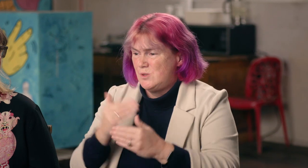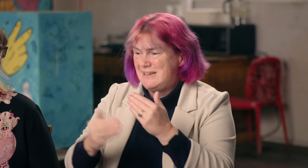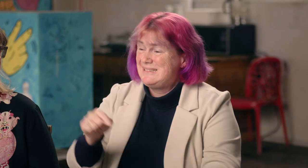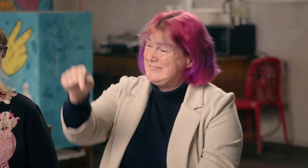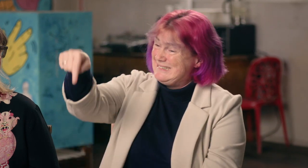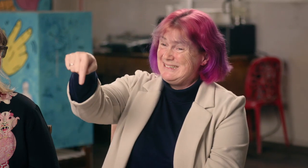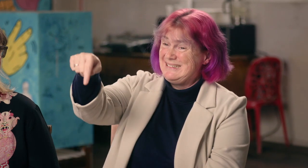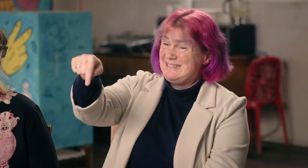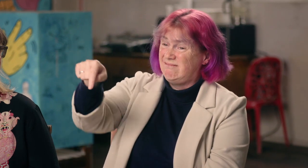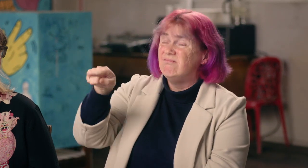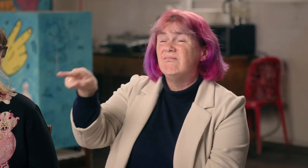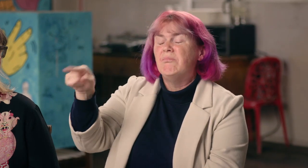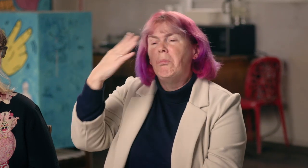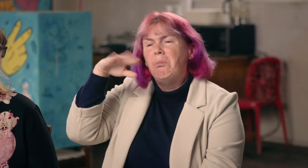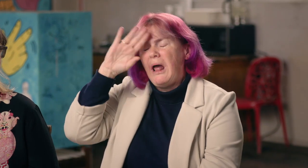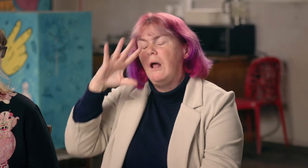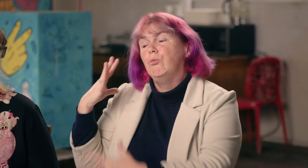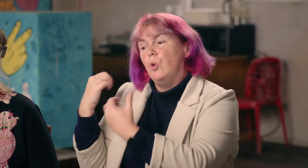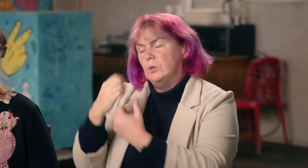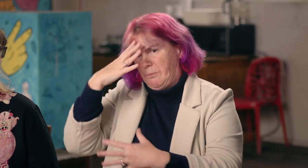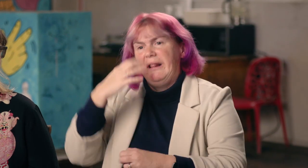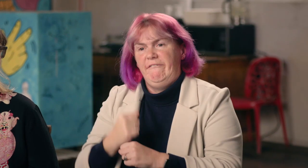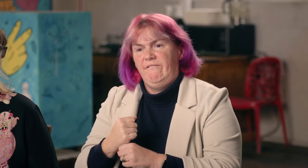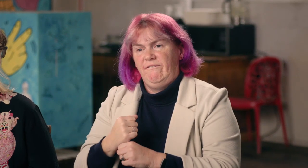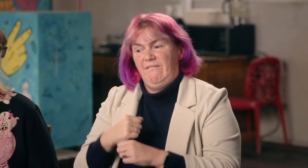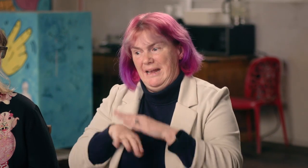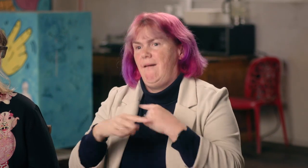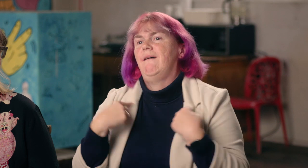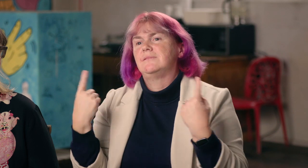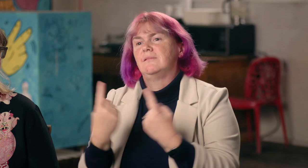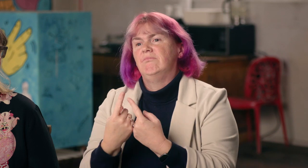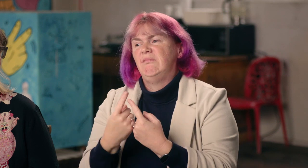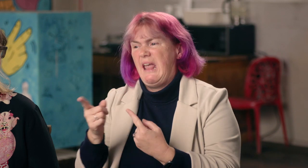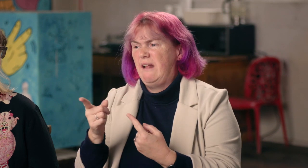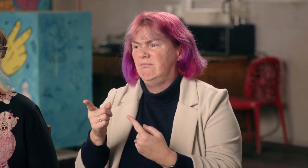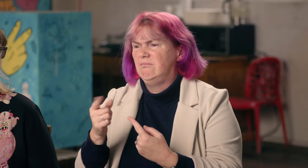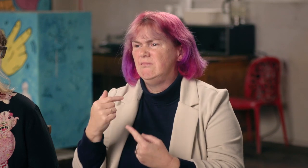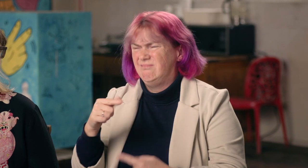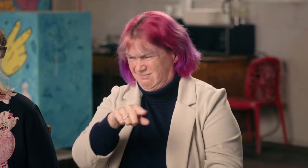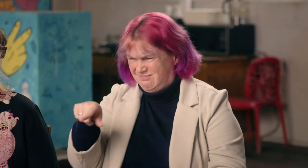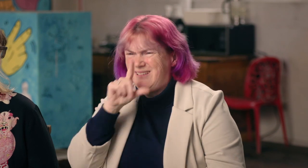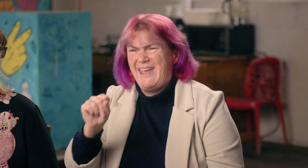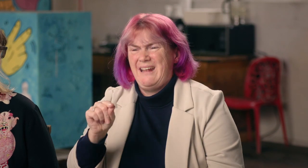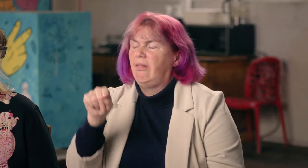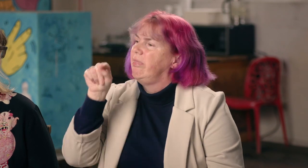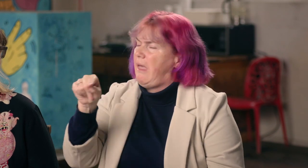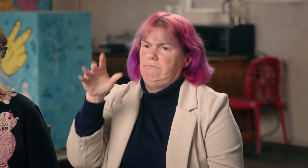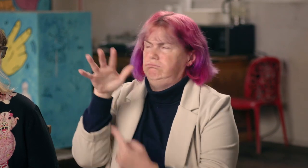beliefs. Marg was able to bring out that belief in us. She knew we could do it, and that's the